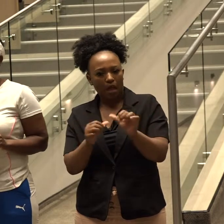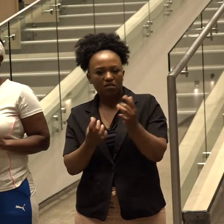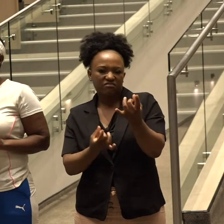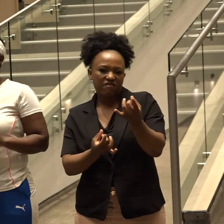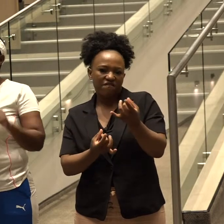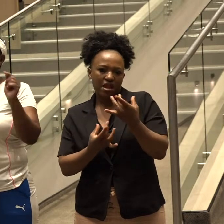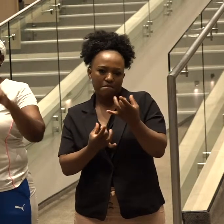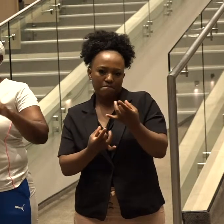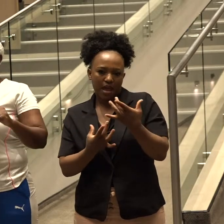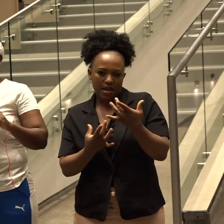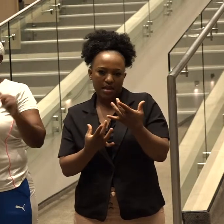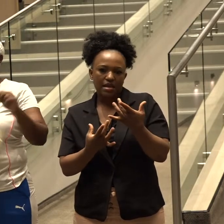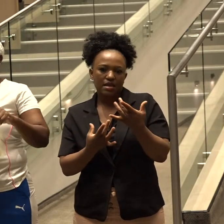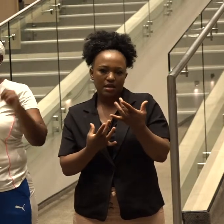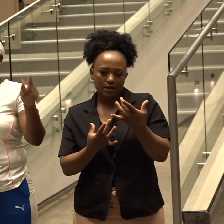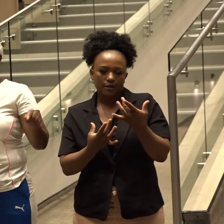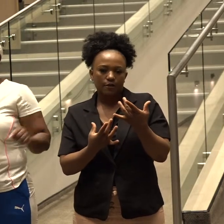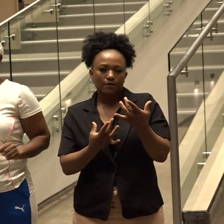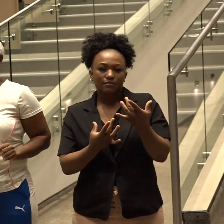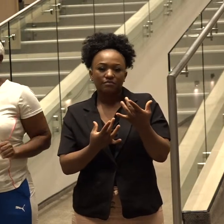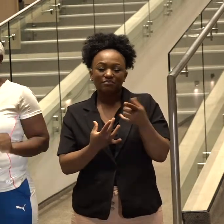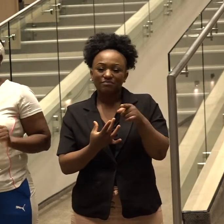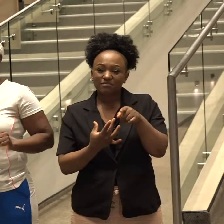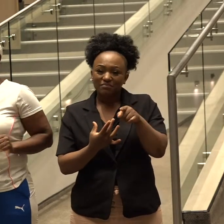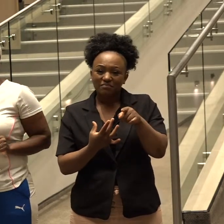writing Mr Miranda